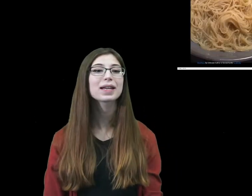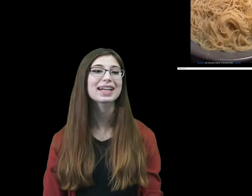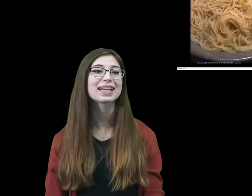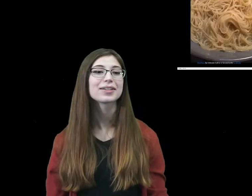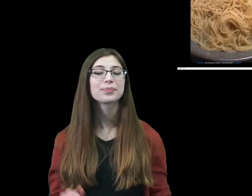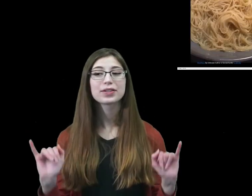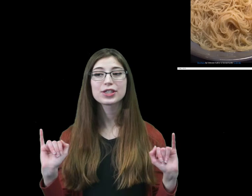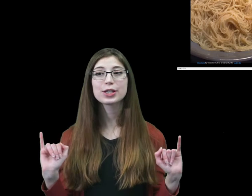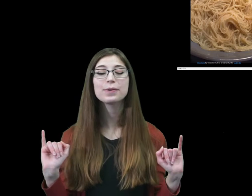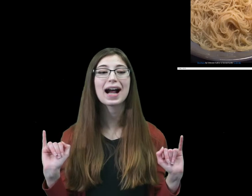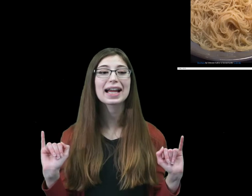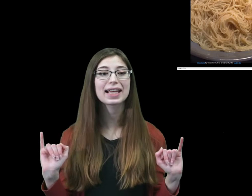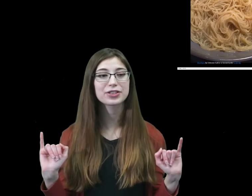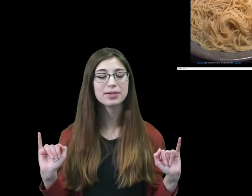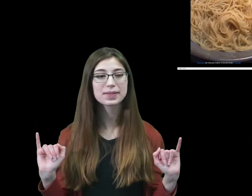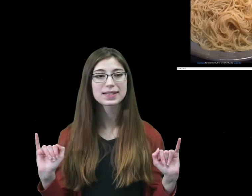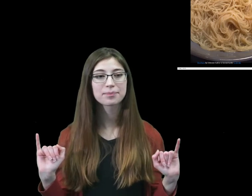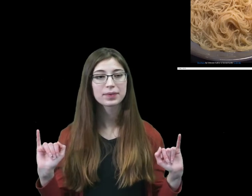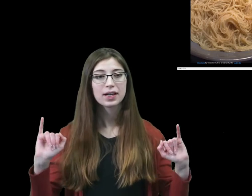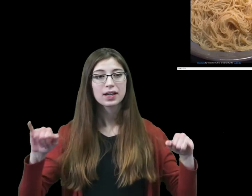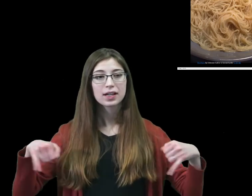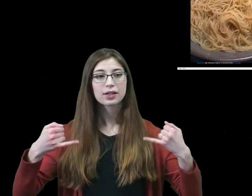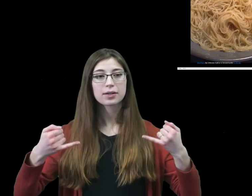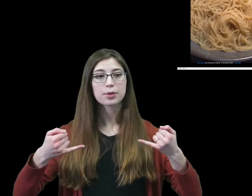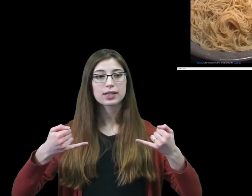Spaghetti. 2 I handshakes. You're going to put them